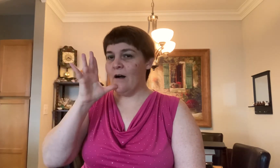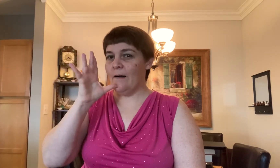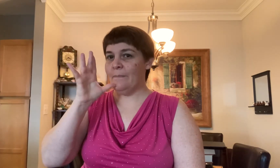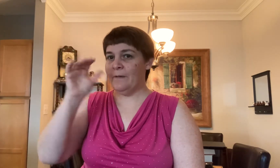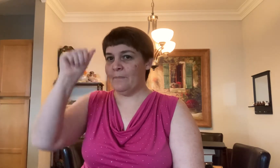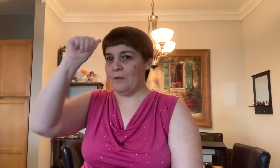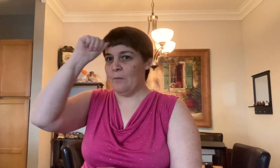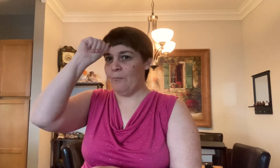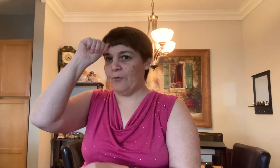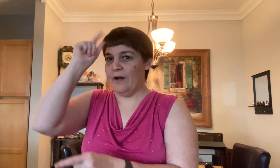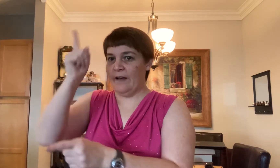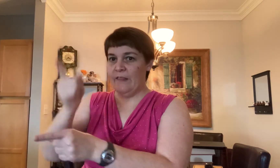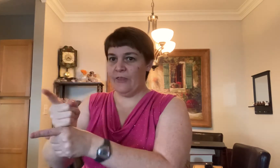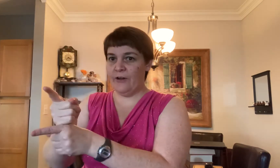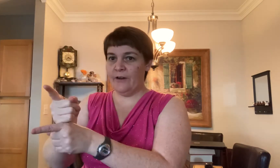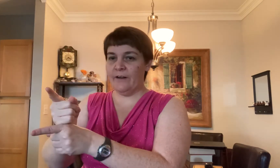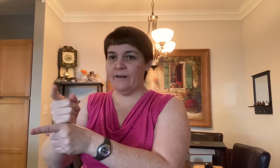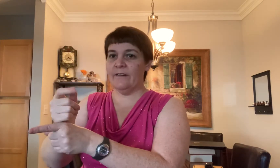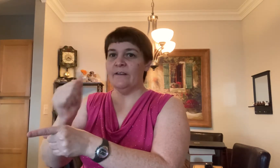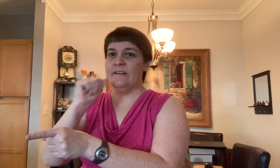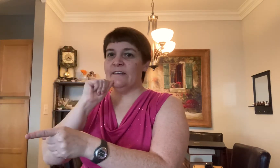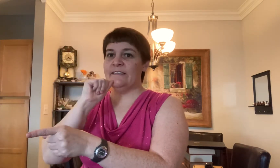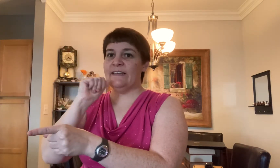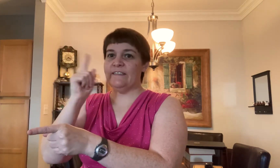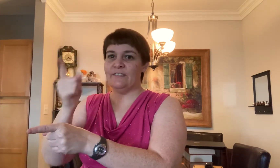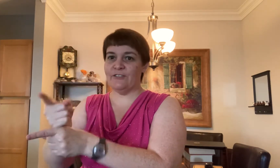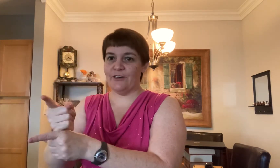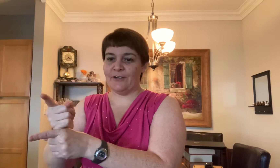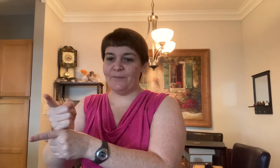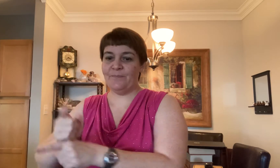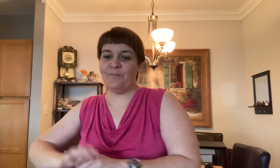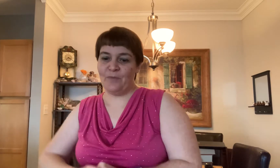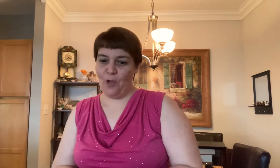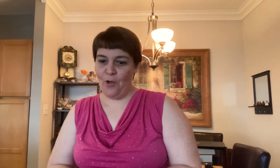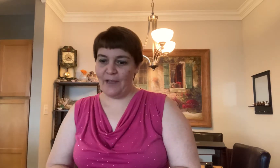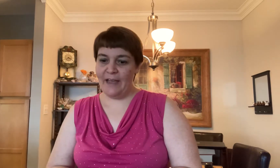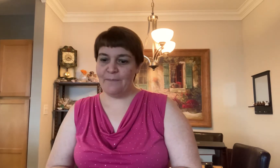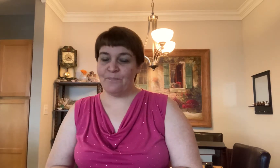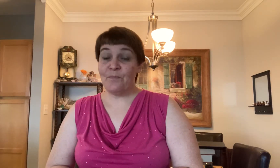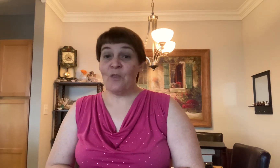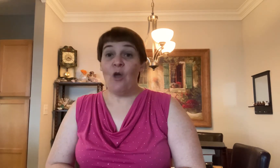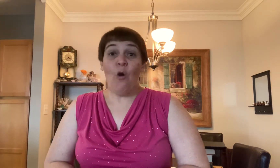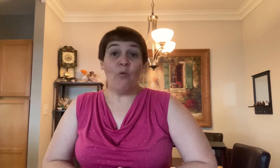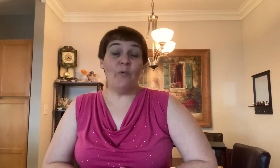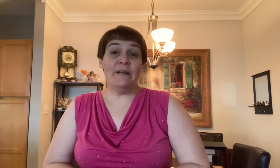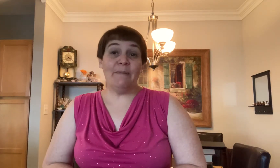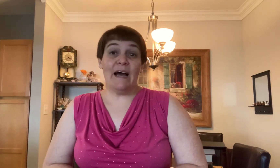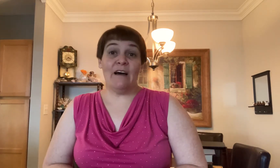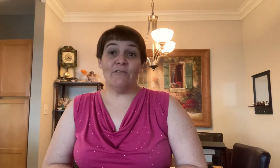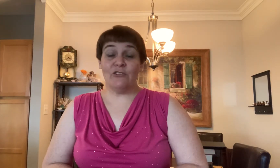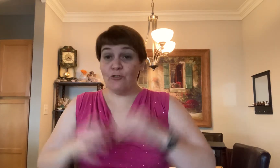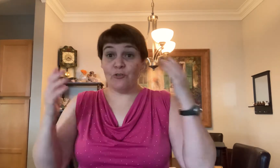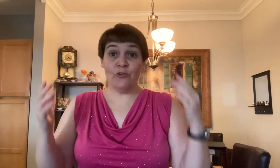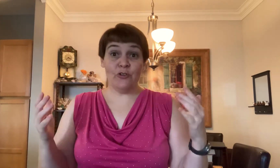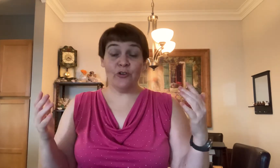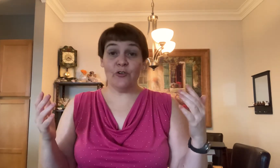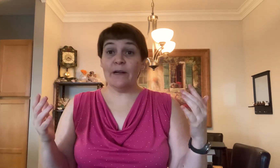mom, brother, sister. Okay? Well, what about your grandma